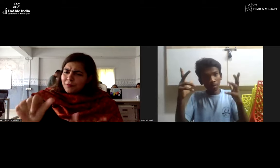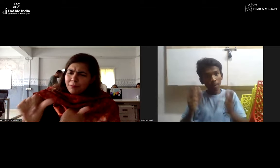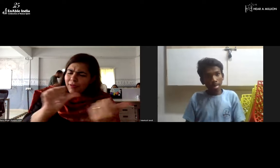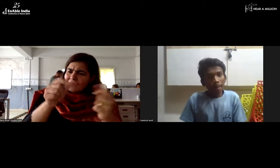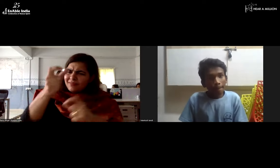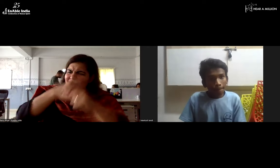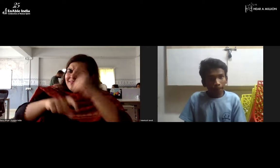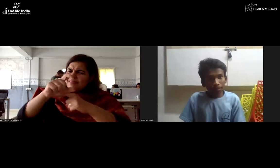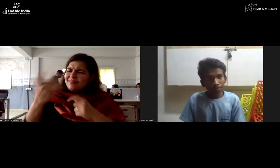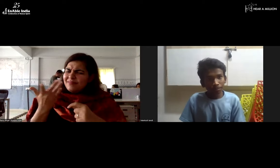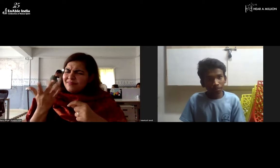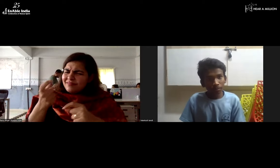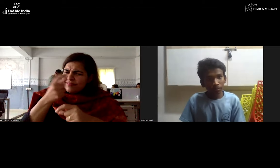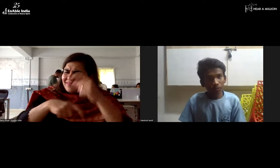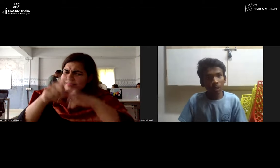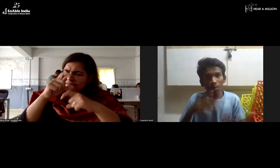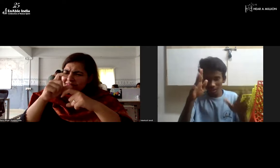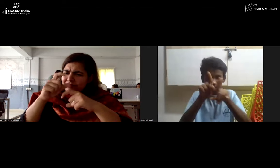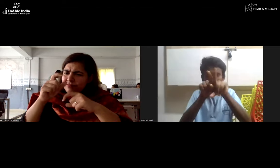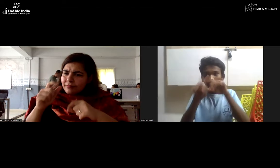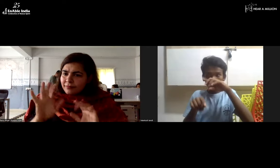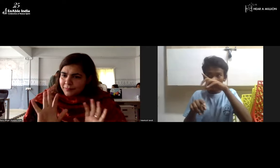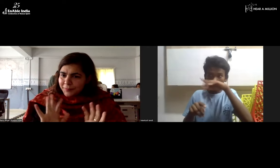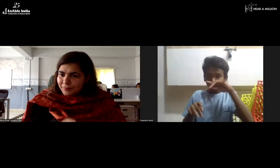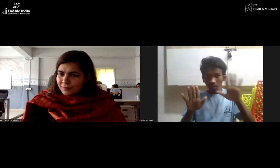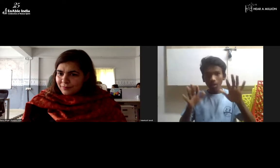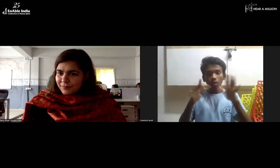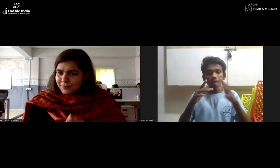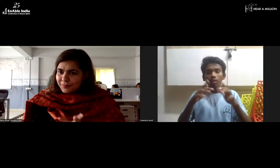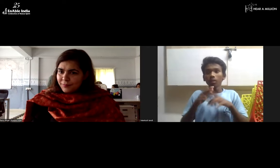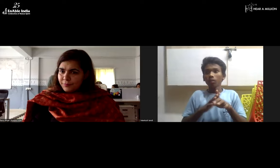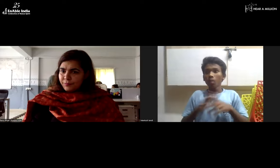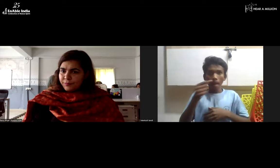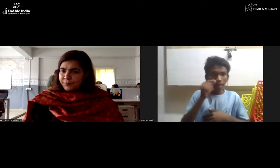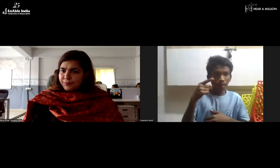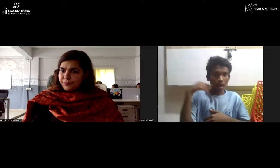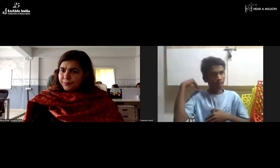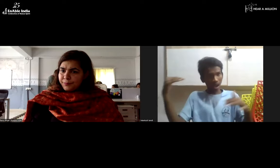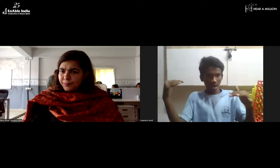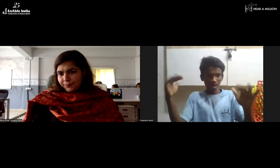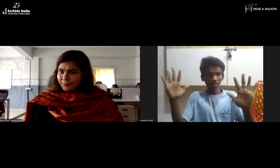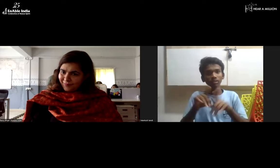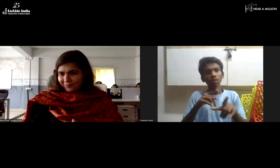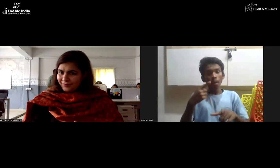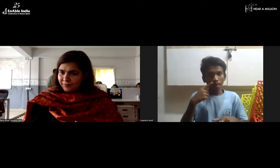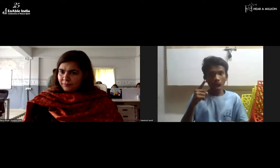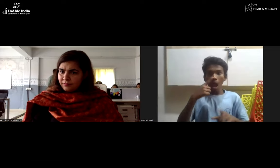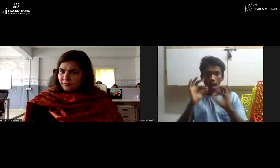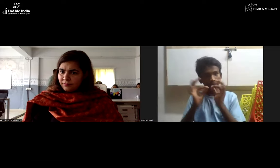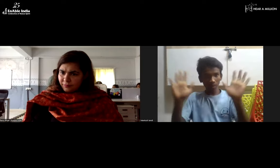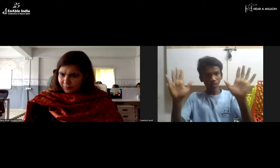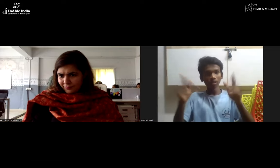But what is the skill that you would want to build? Now that you aspire to become a